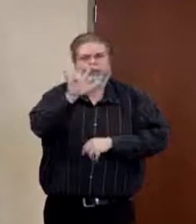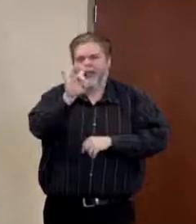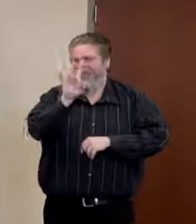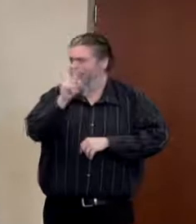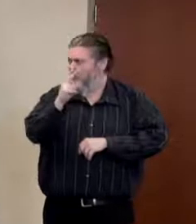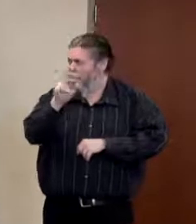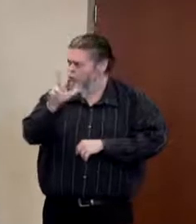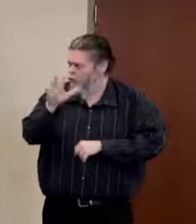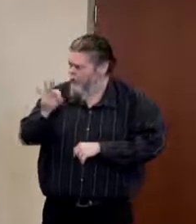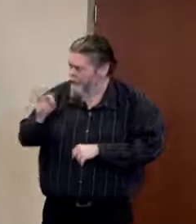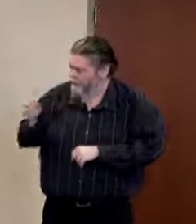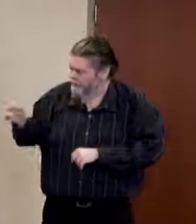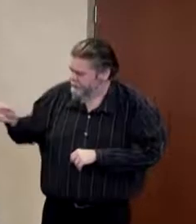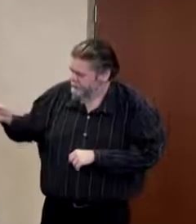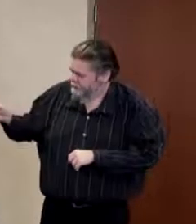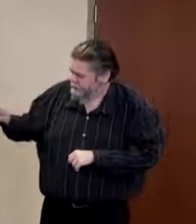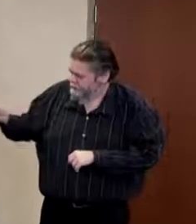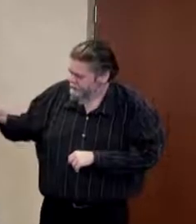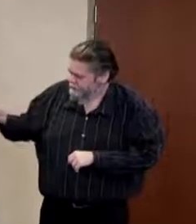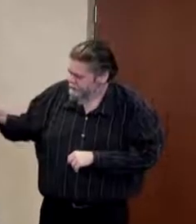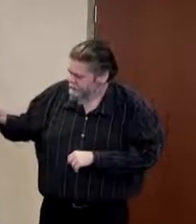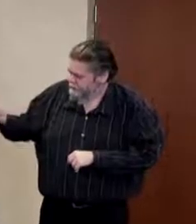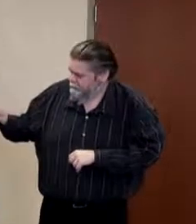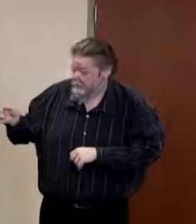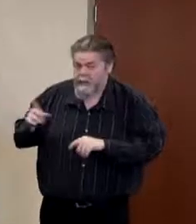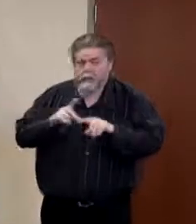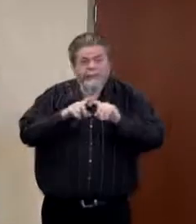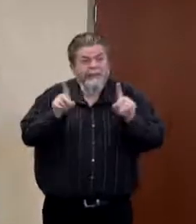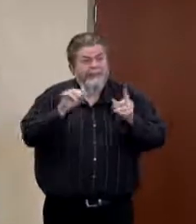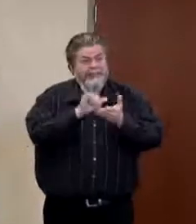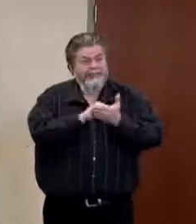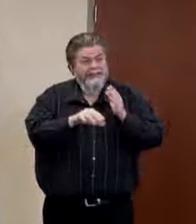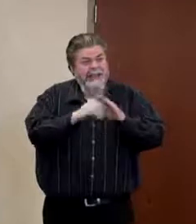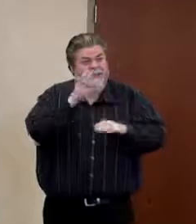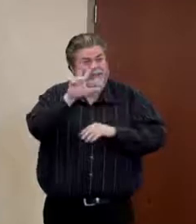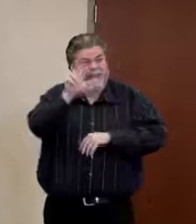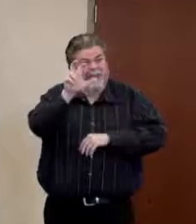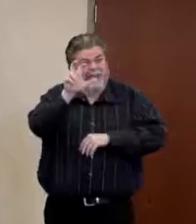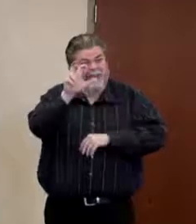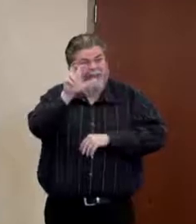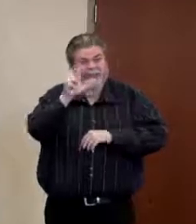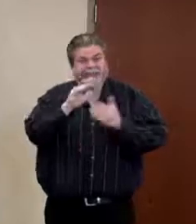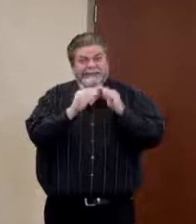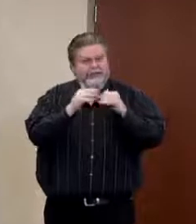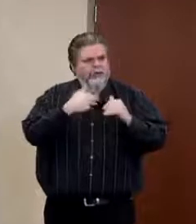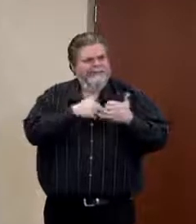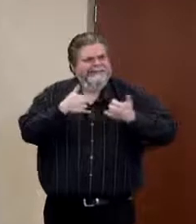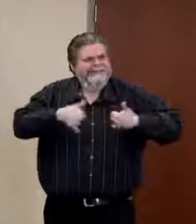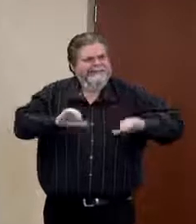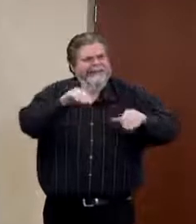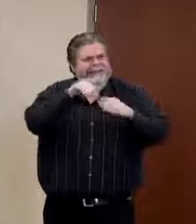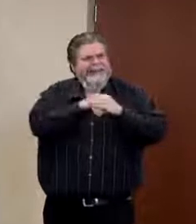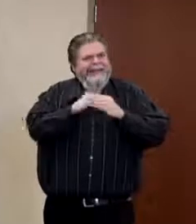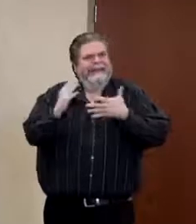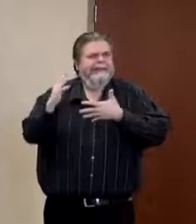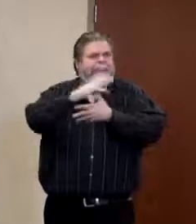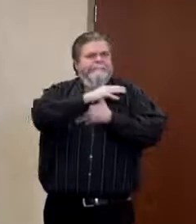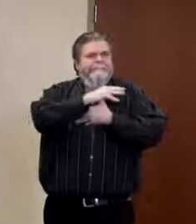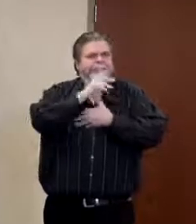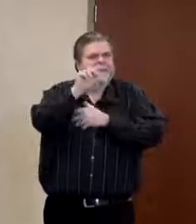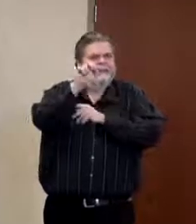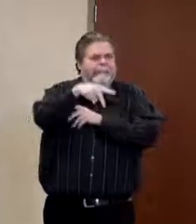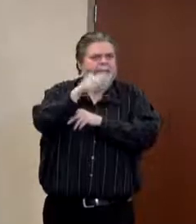here. So still, out of 300 and some MSAs, we're still around the top 10%